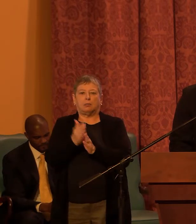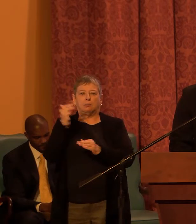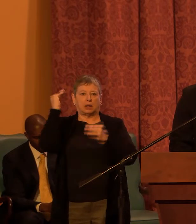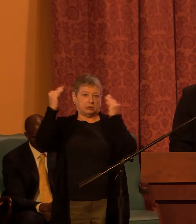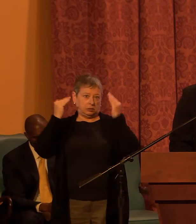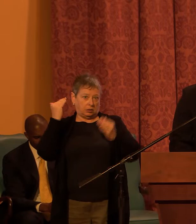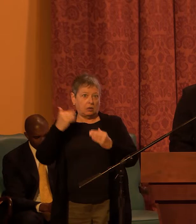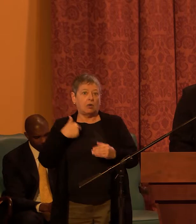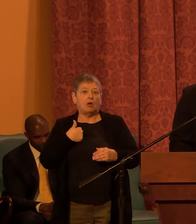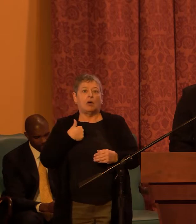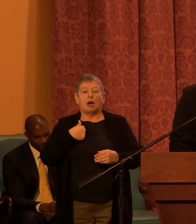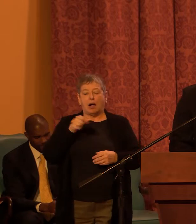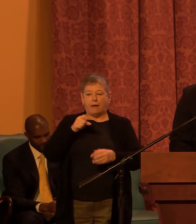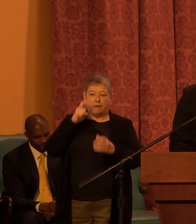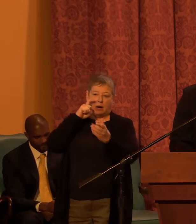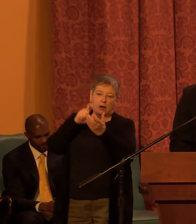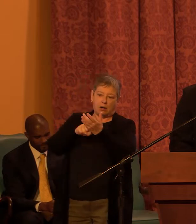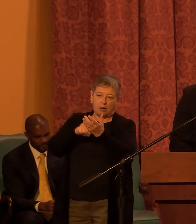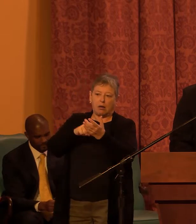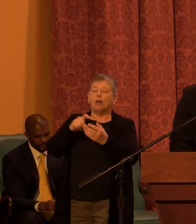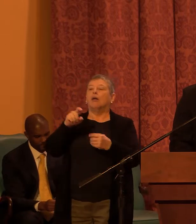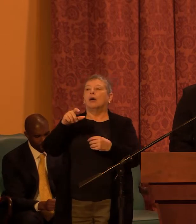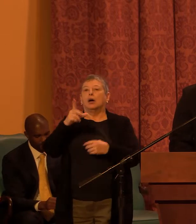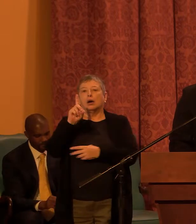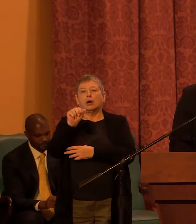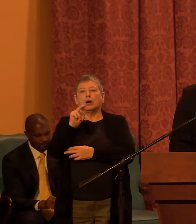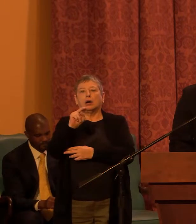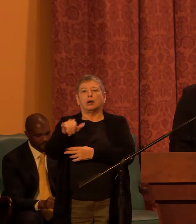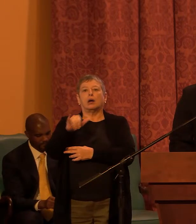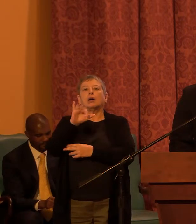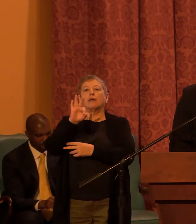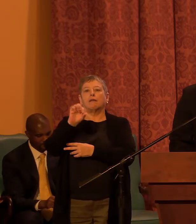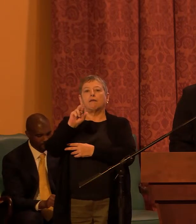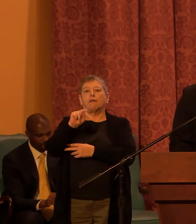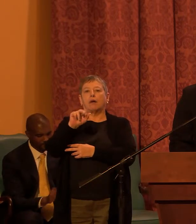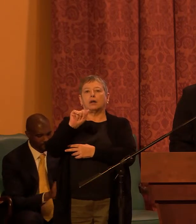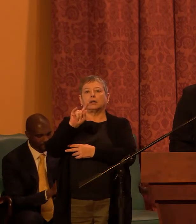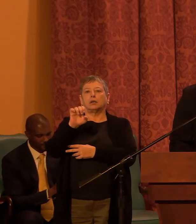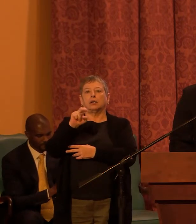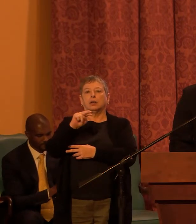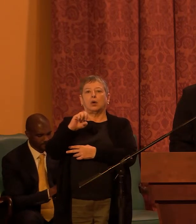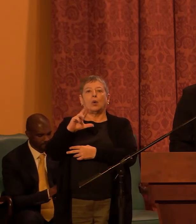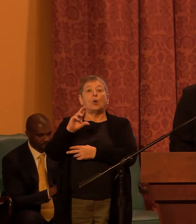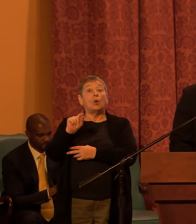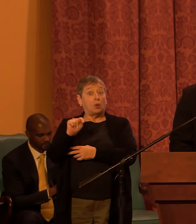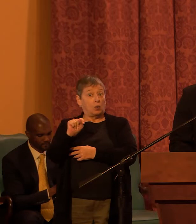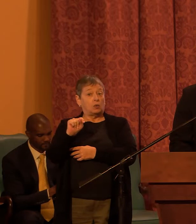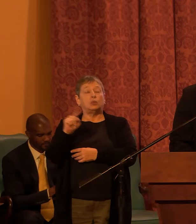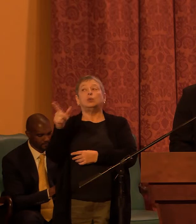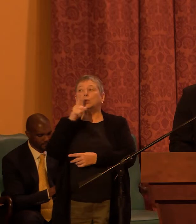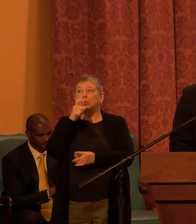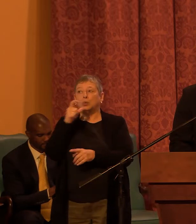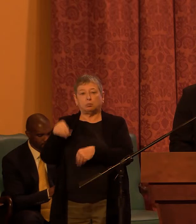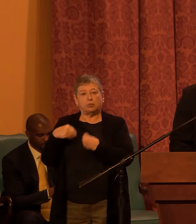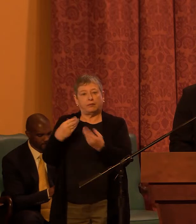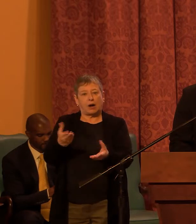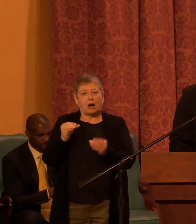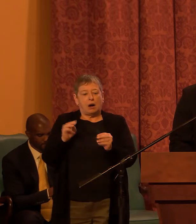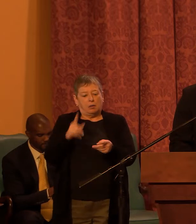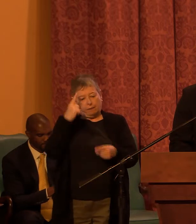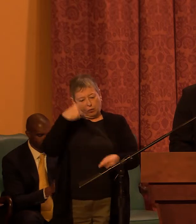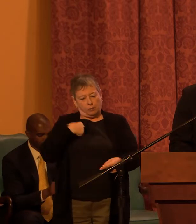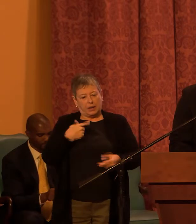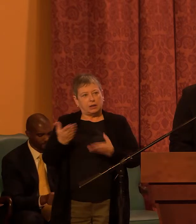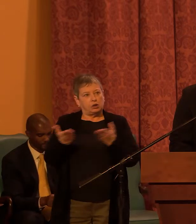also acknowledge the unwavering support of Donnie Fontenot, my VFW post commander, who not only provided opportunities for me to serve